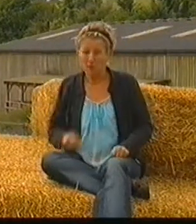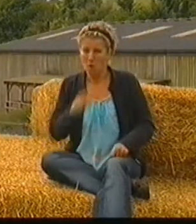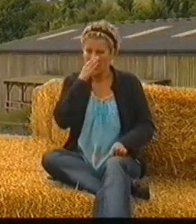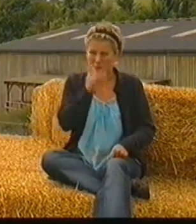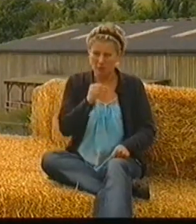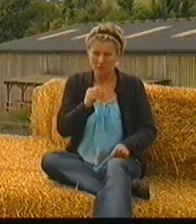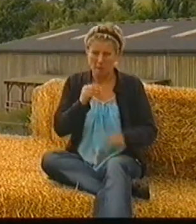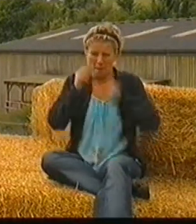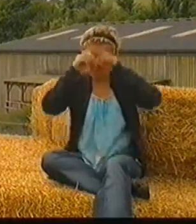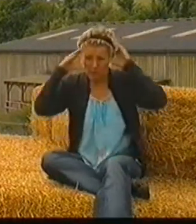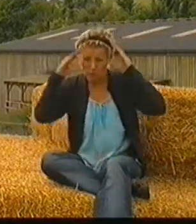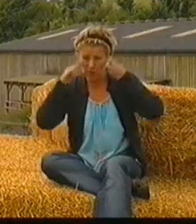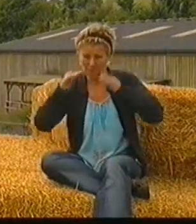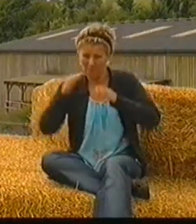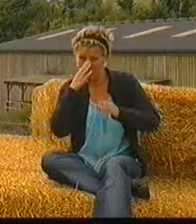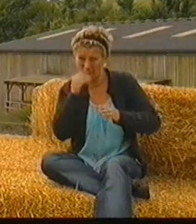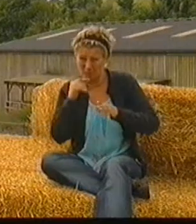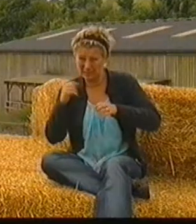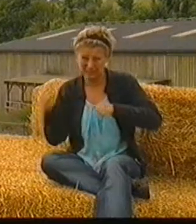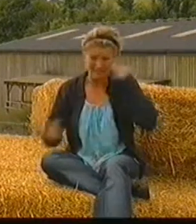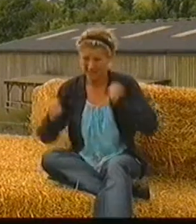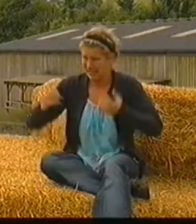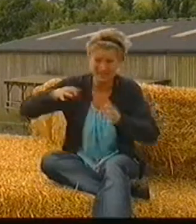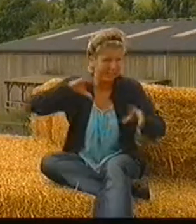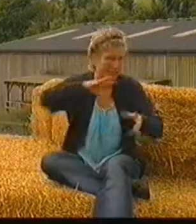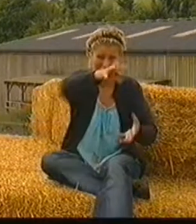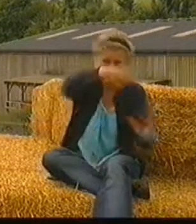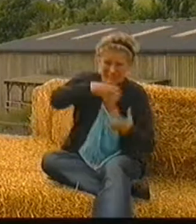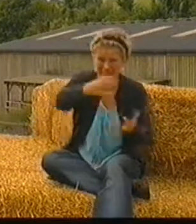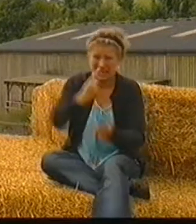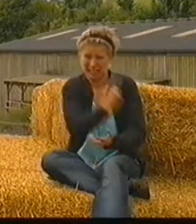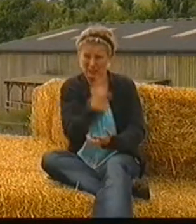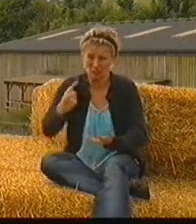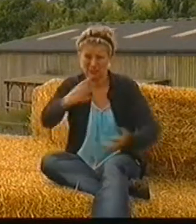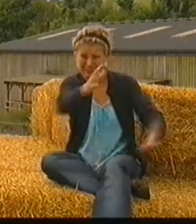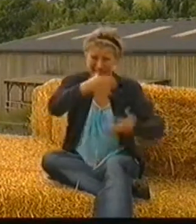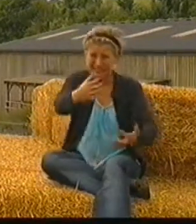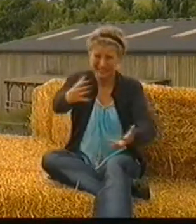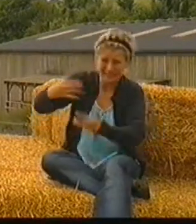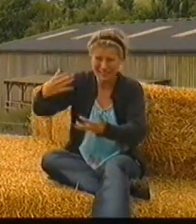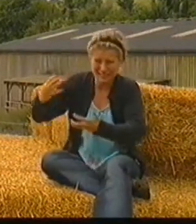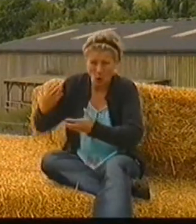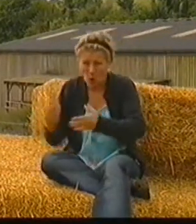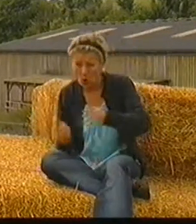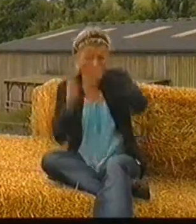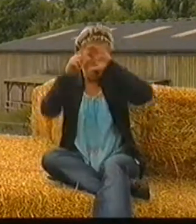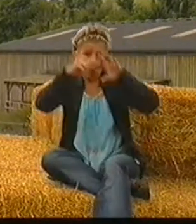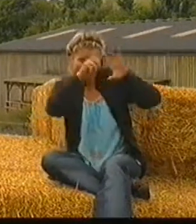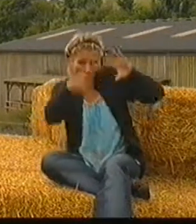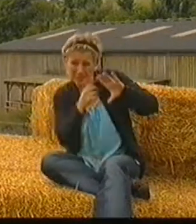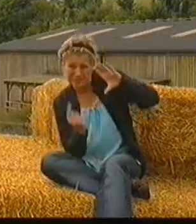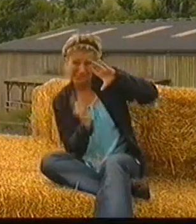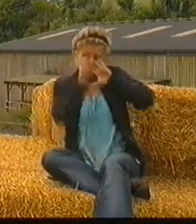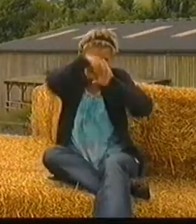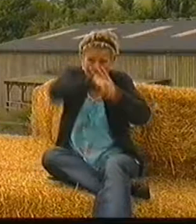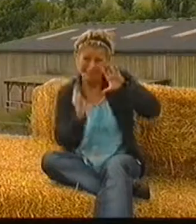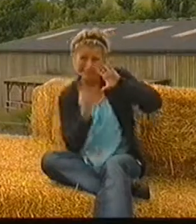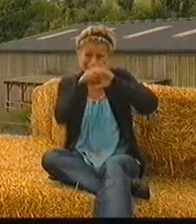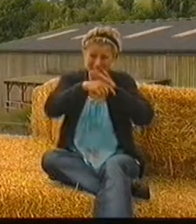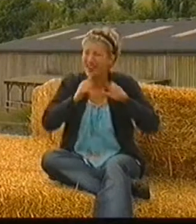and the smallest fox ran across the cellar, clutching a gallon jar each. "Goodbye, Rat," they called as they disappeared through the hole in the